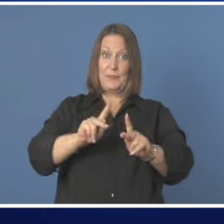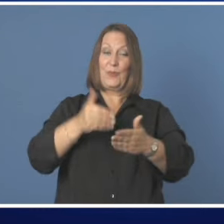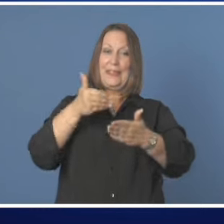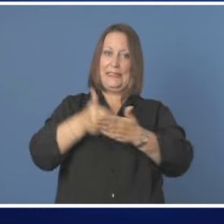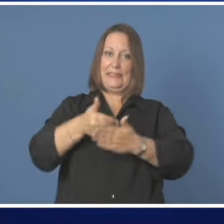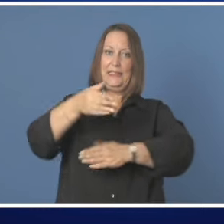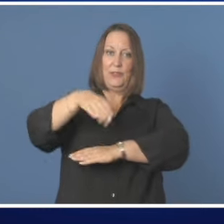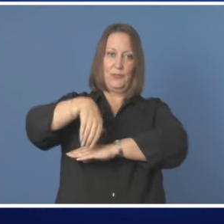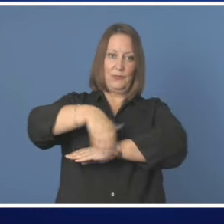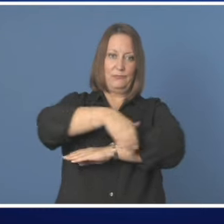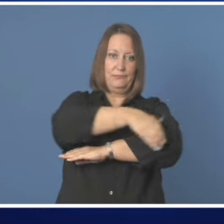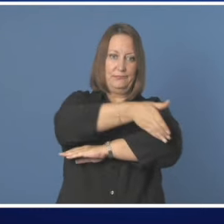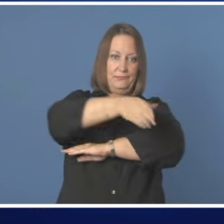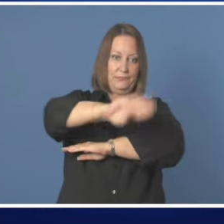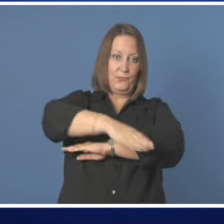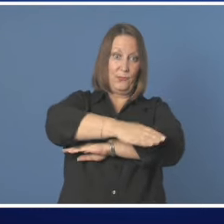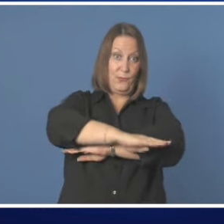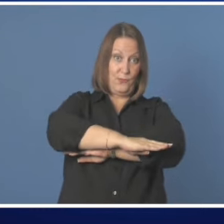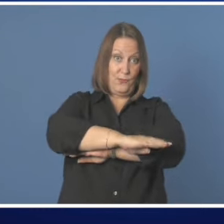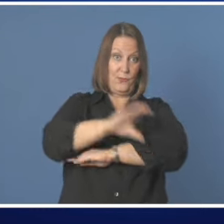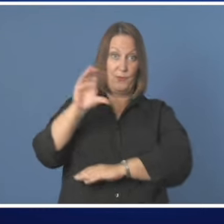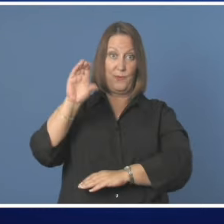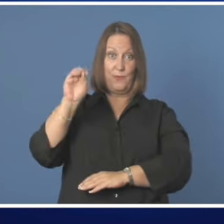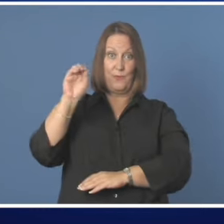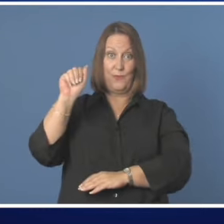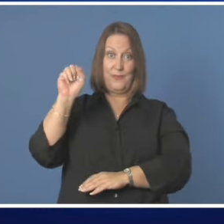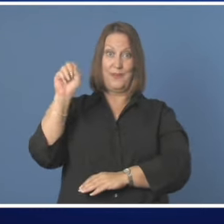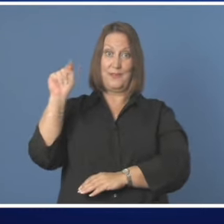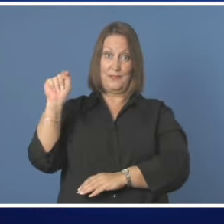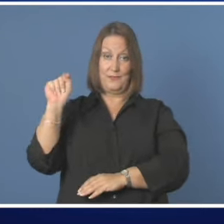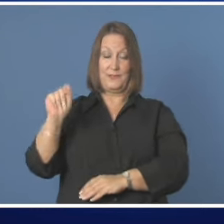United States and territories.